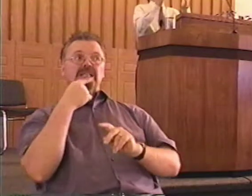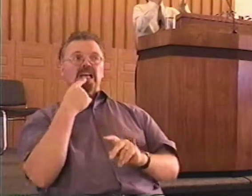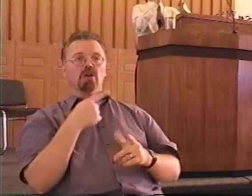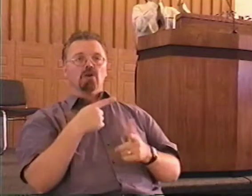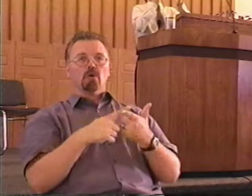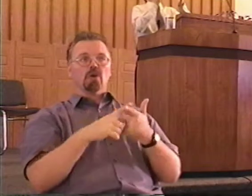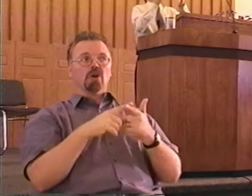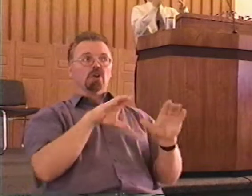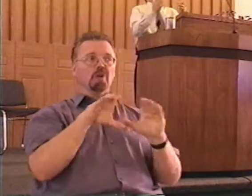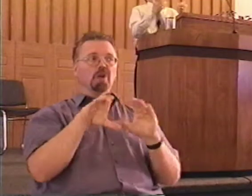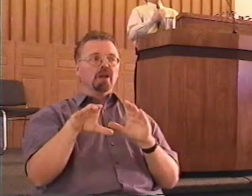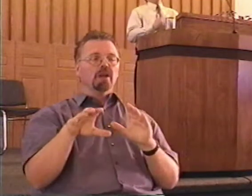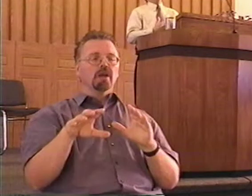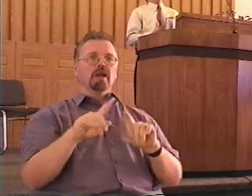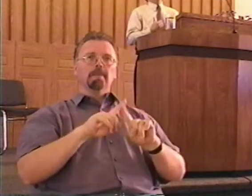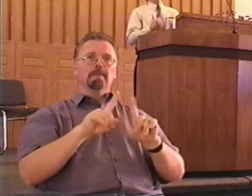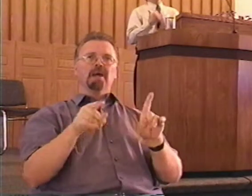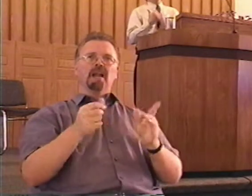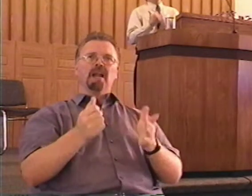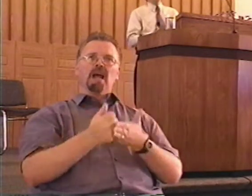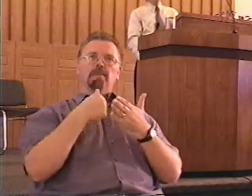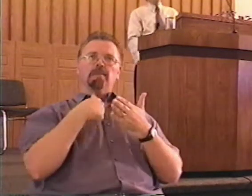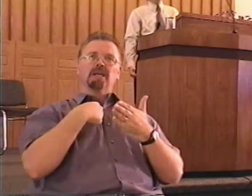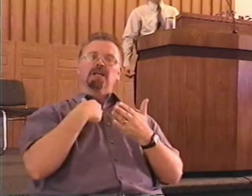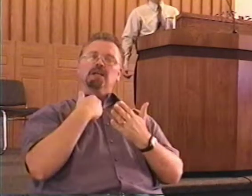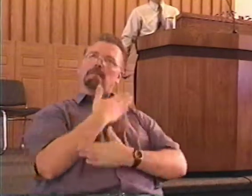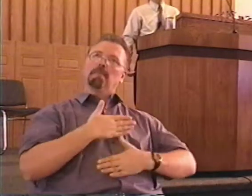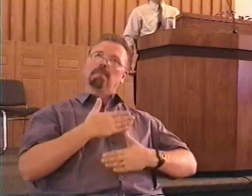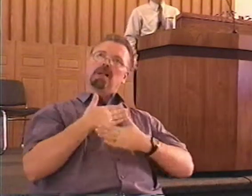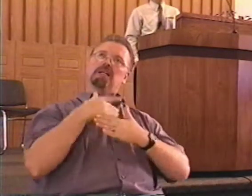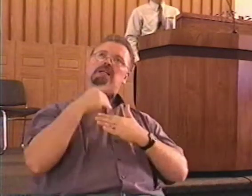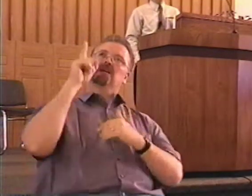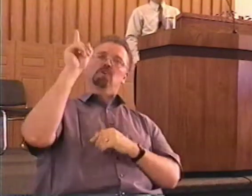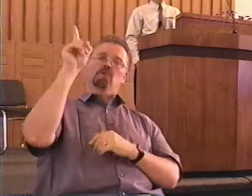it. Help me to be pleasing to you.